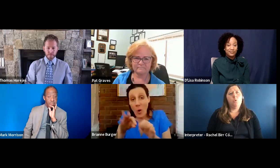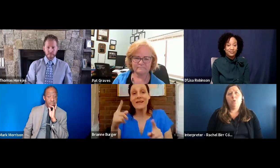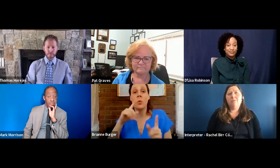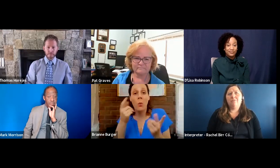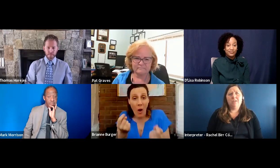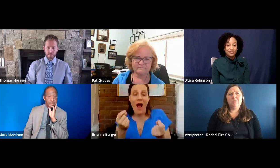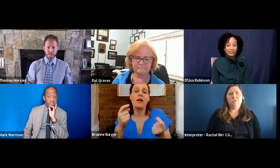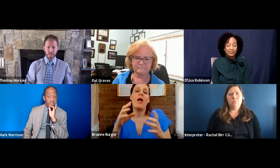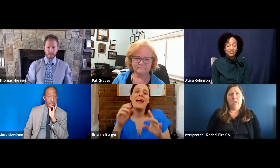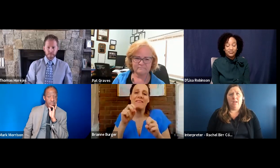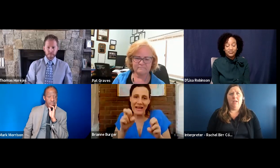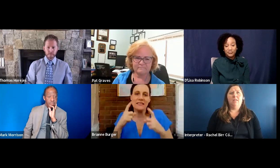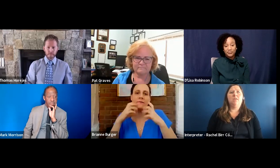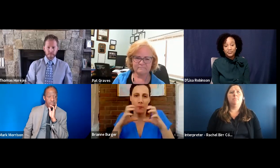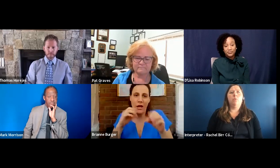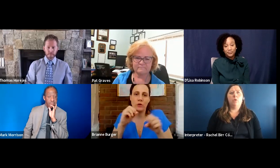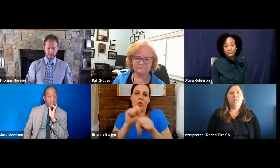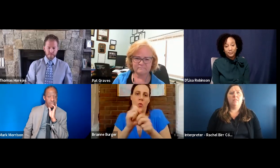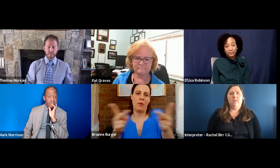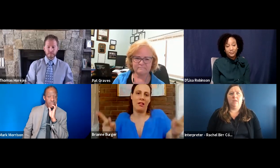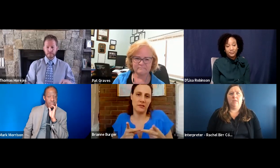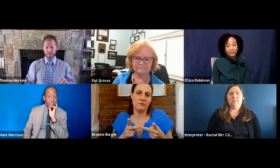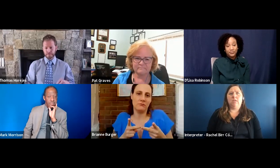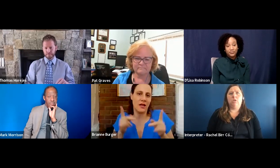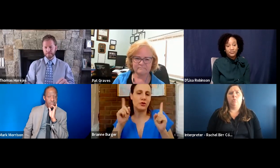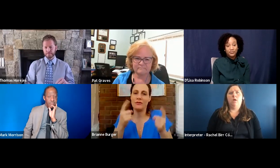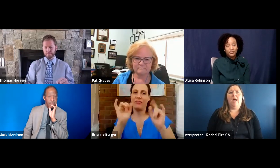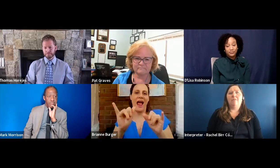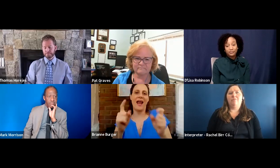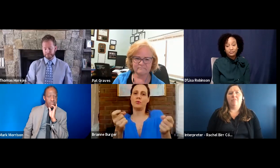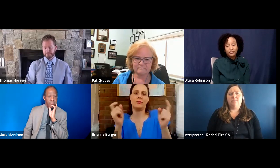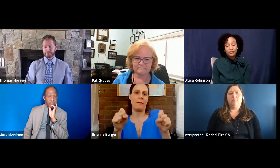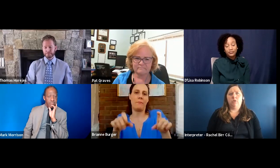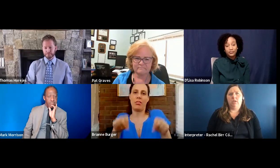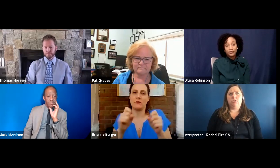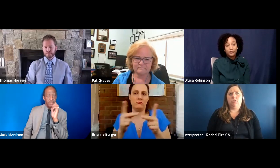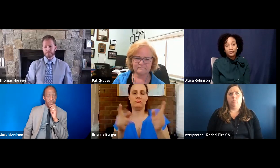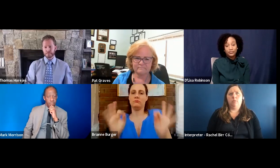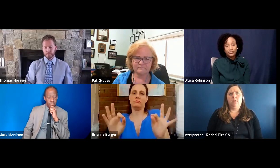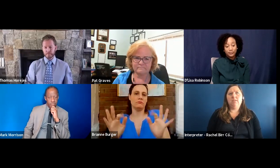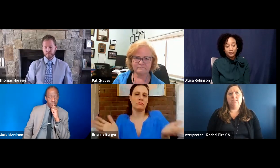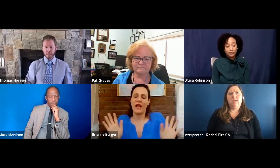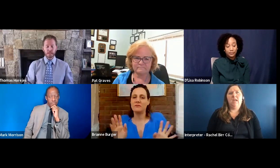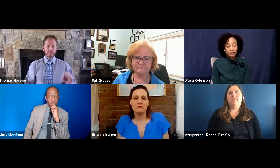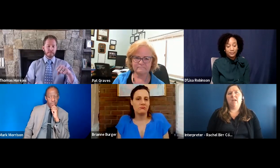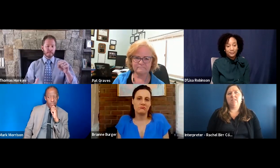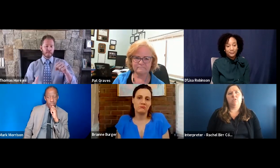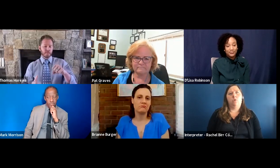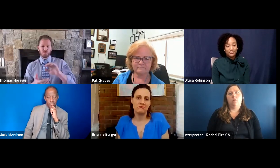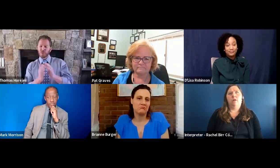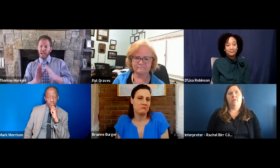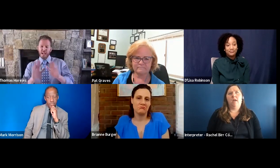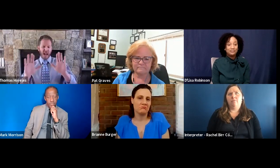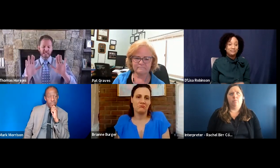And it's totally fine to do that. The important thing is that you have effective communication in the workplace, and that's